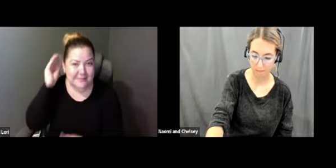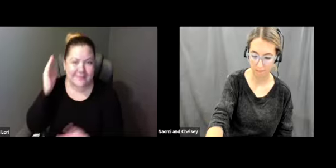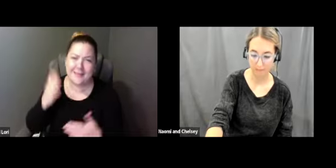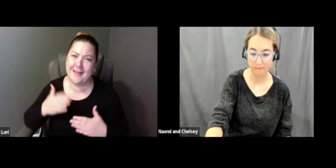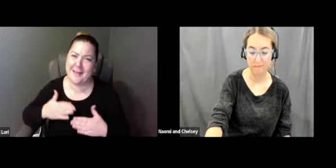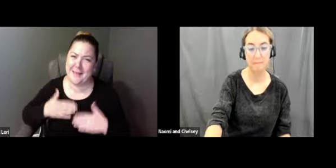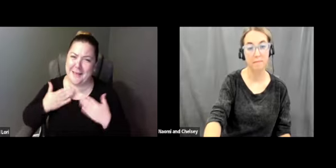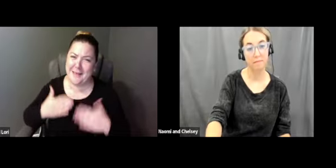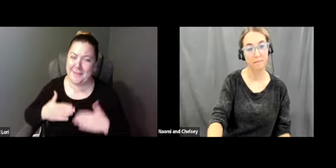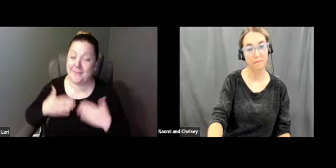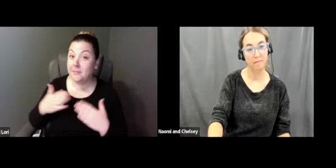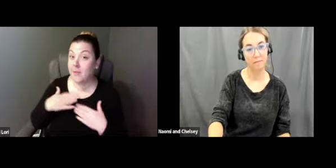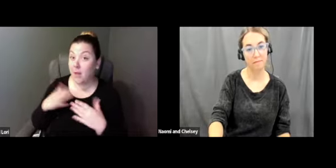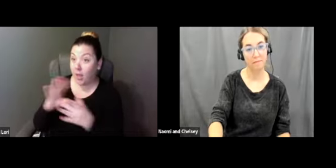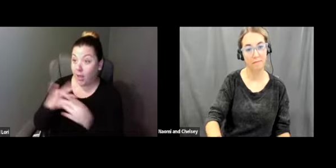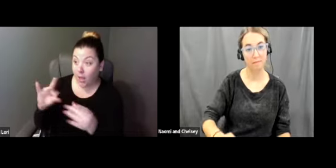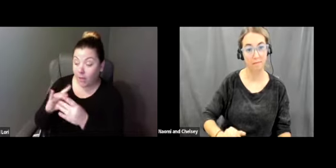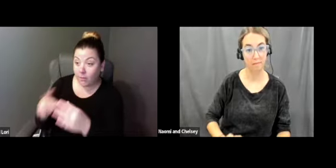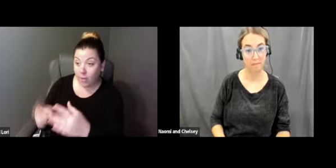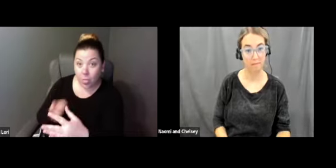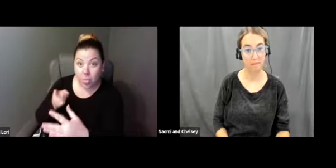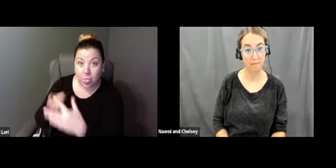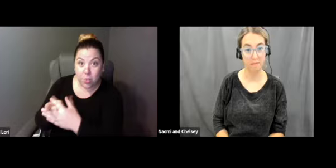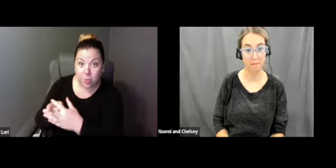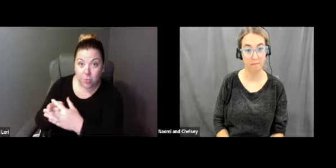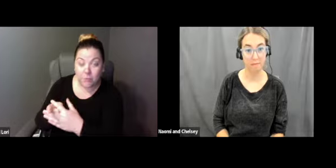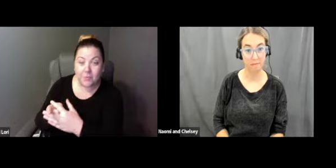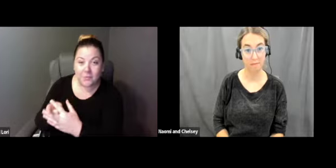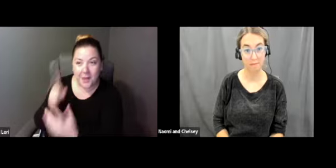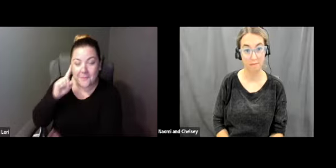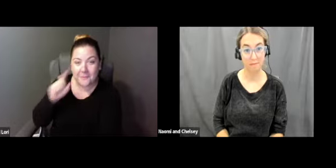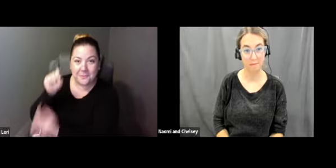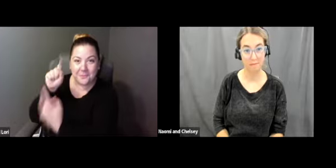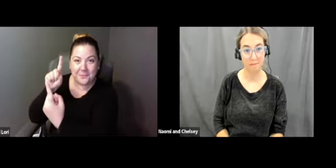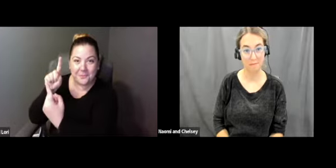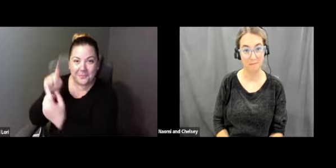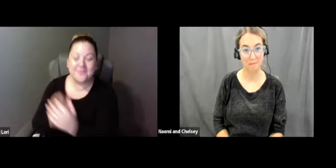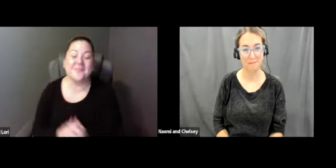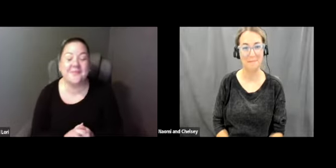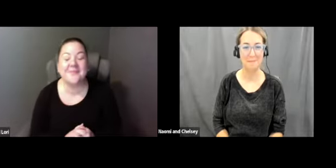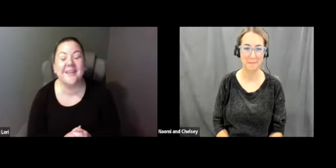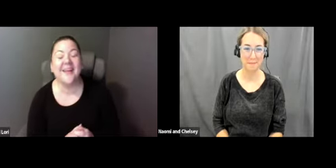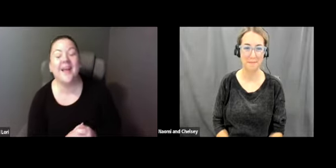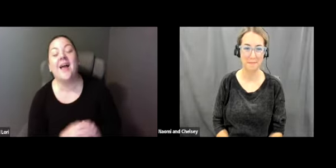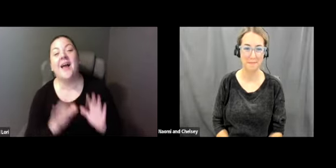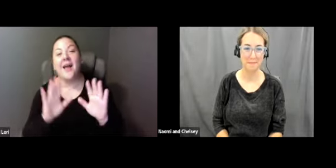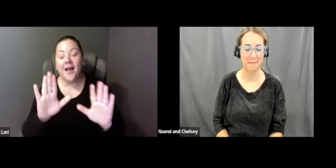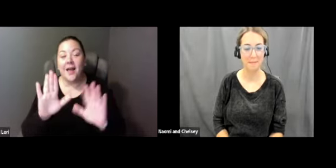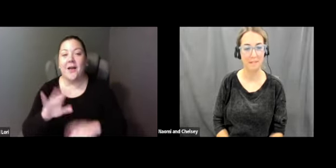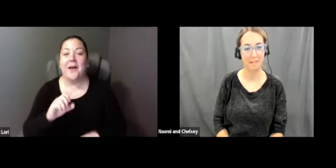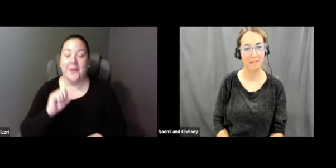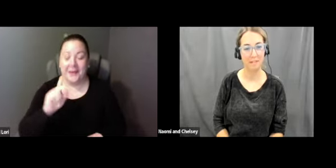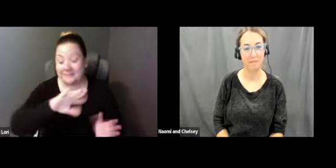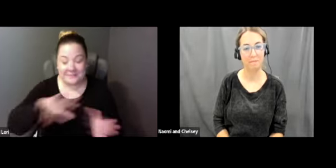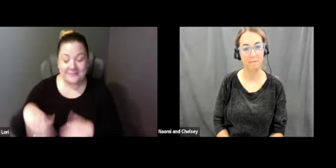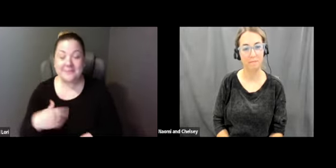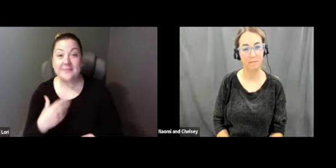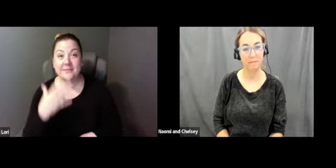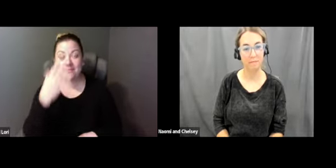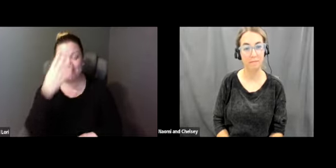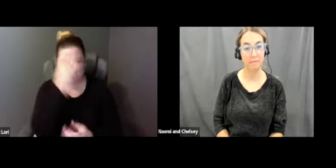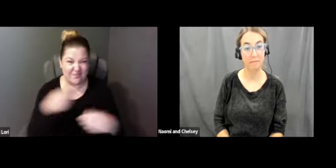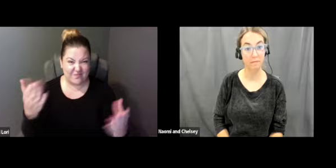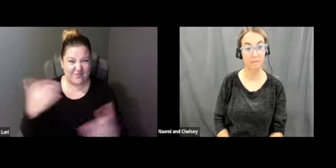was resonating and infiltrated in some way. So I do want to preface this by saying that I grew up with